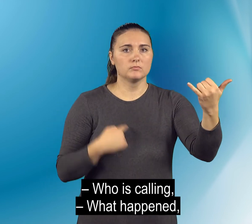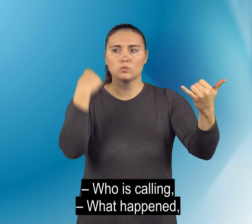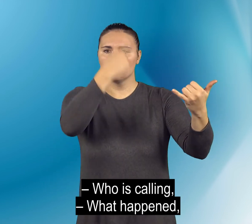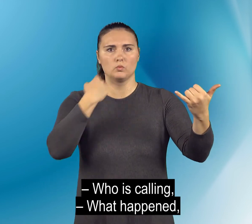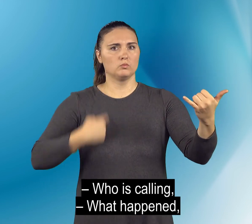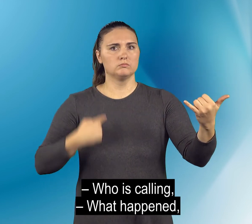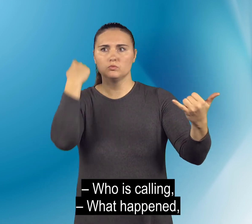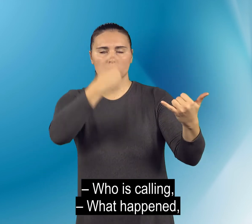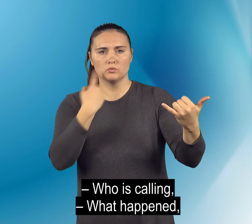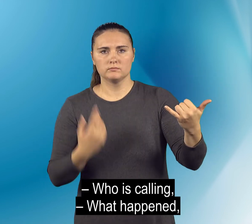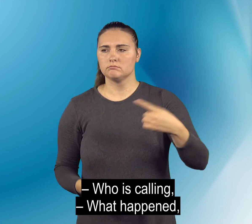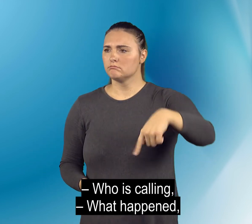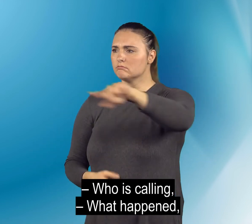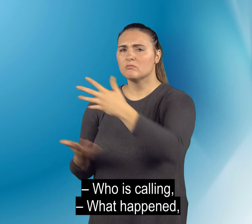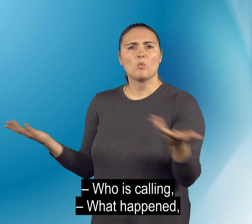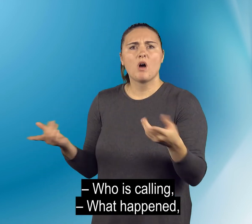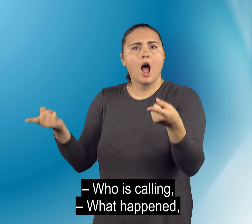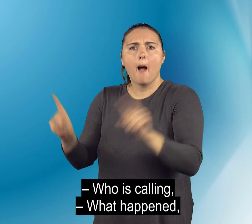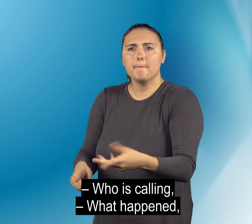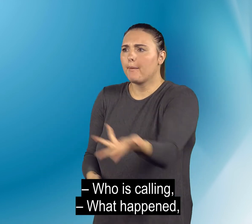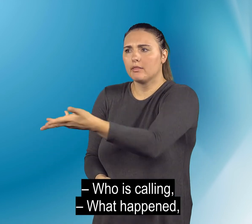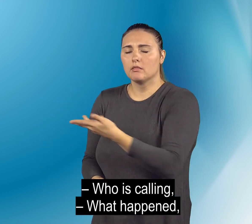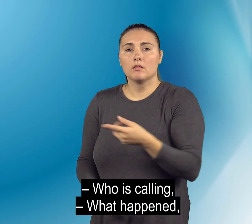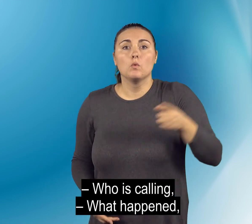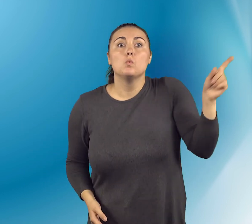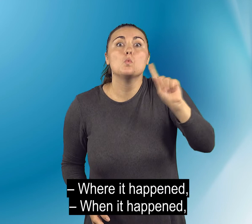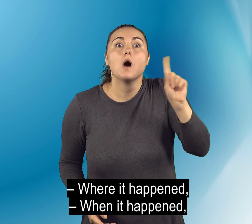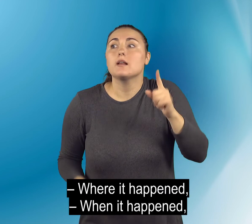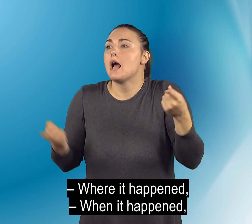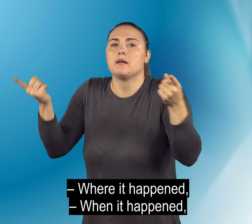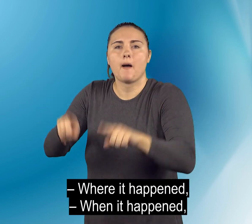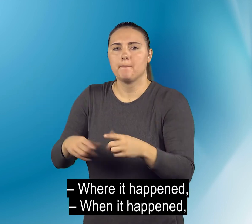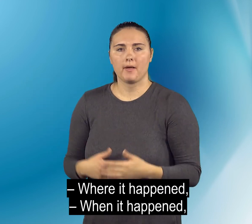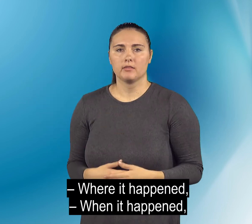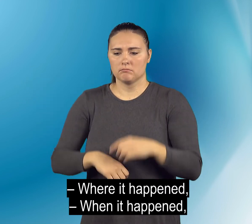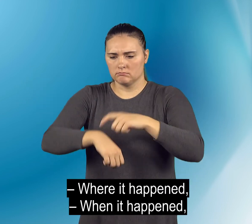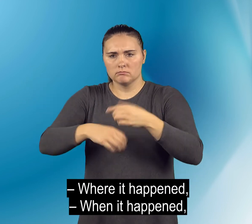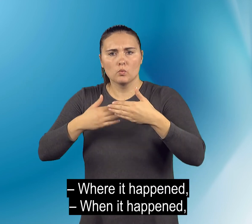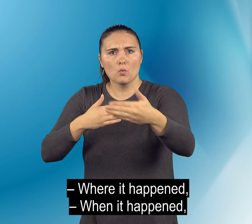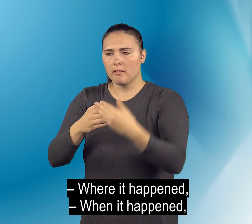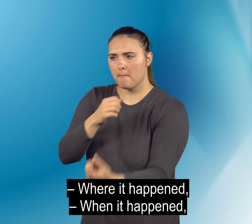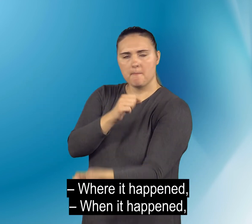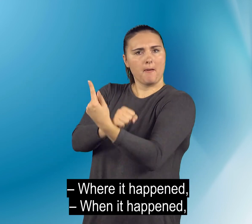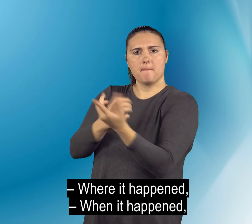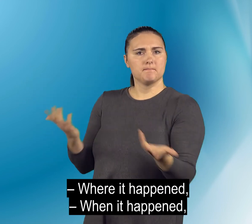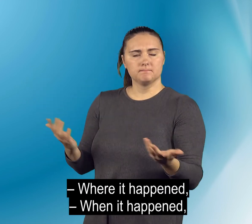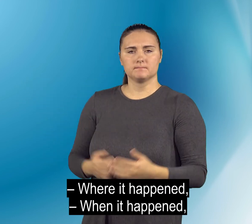calling? What happened? Where it happened? When it happened?